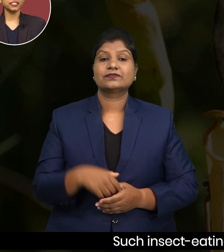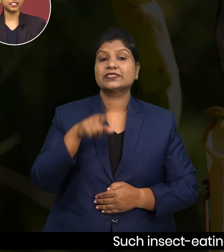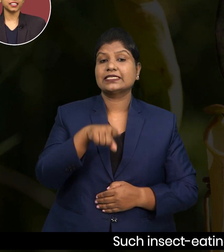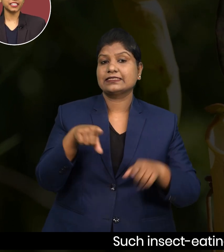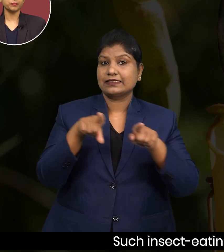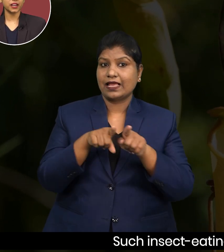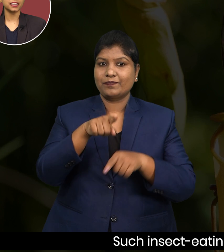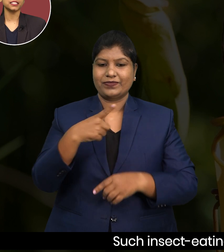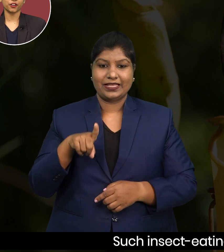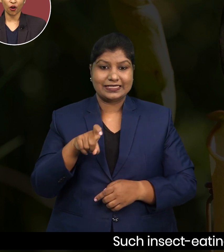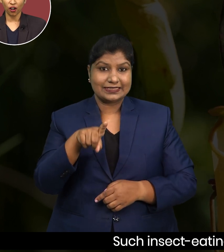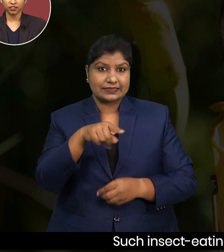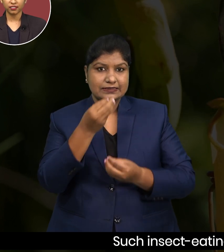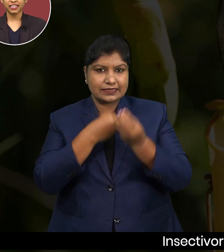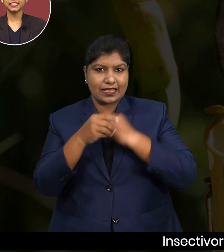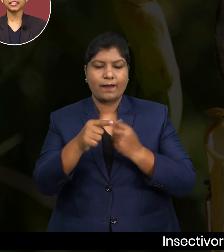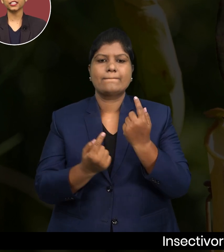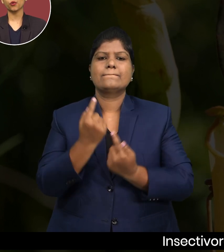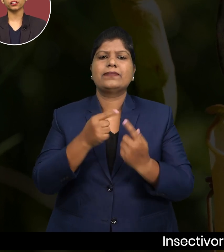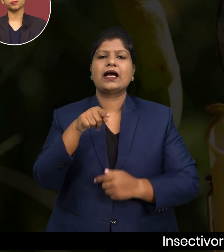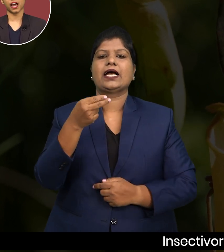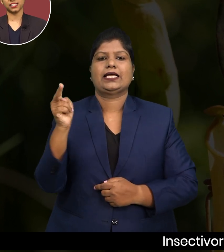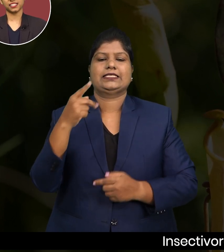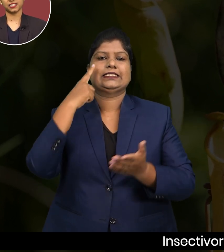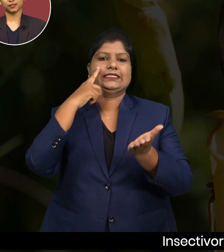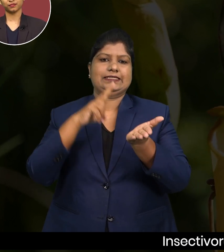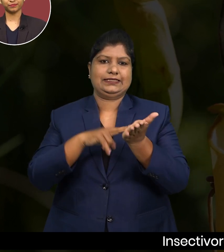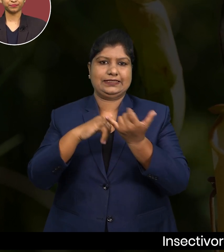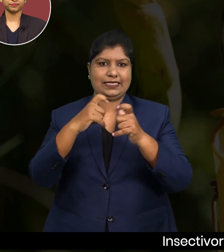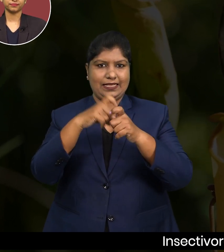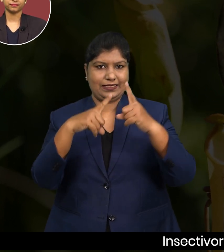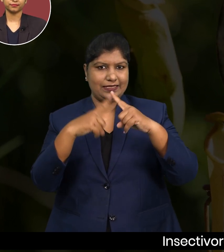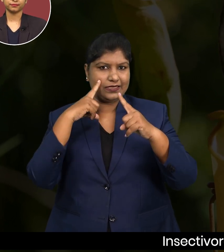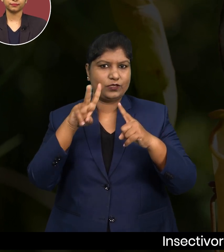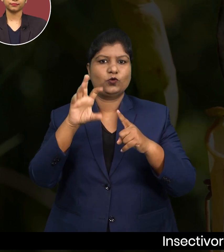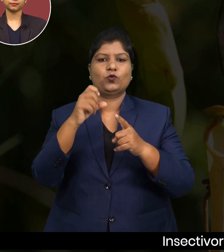Such insect-eating plants are called insectivorous plants.